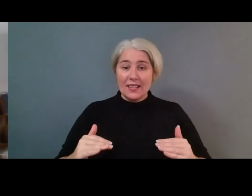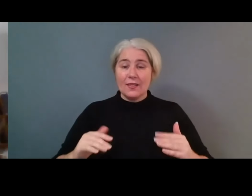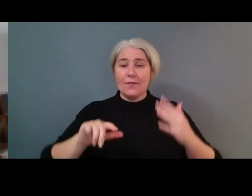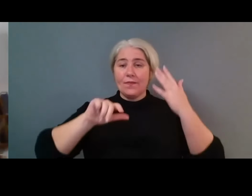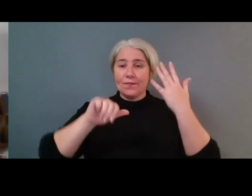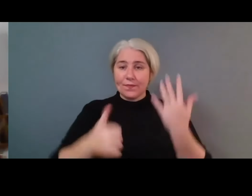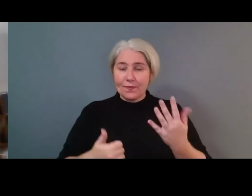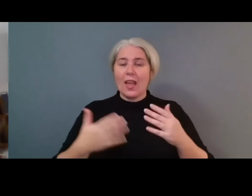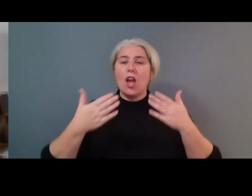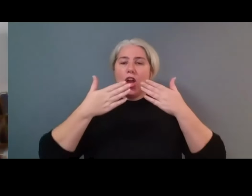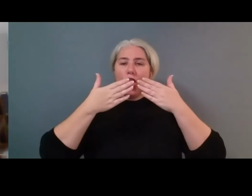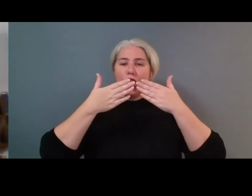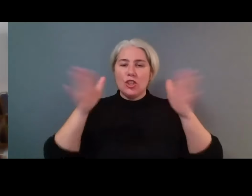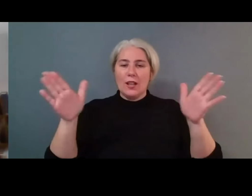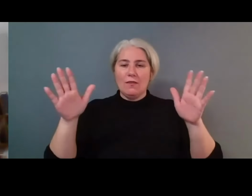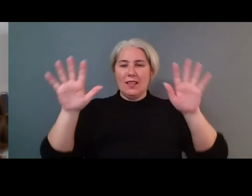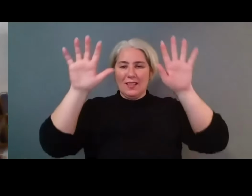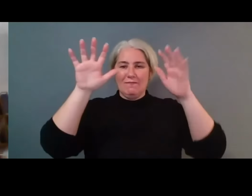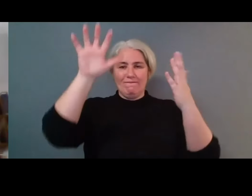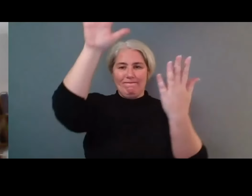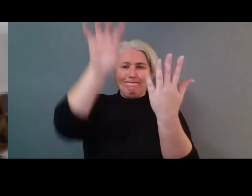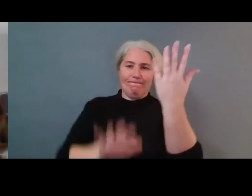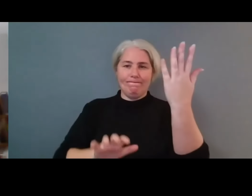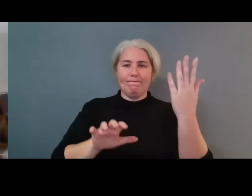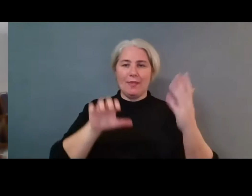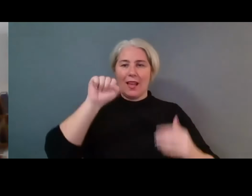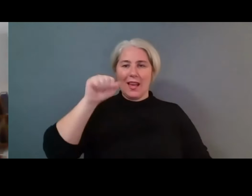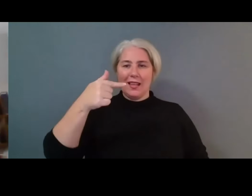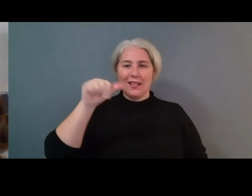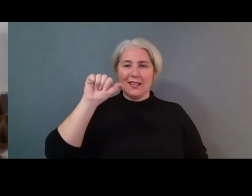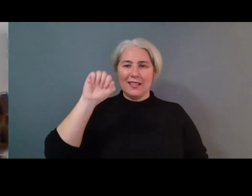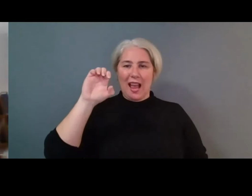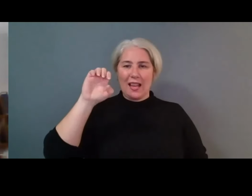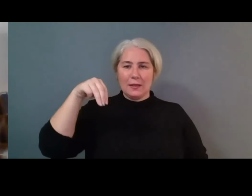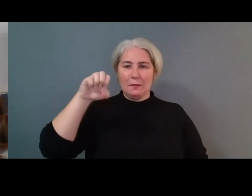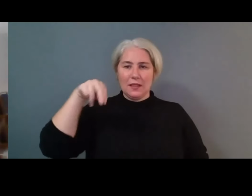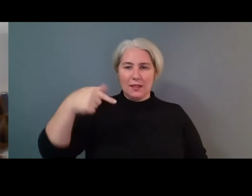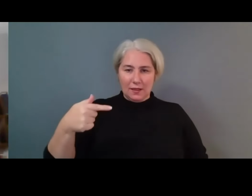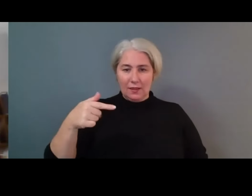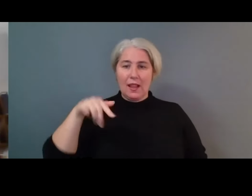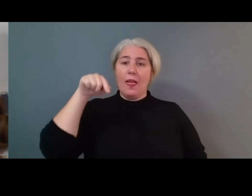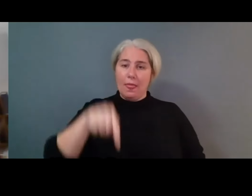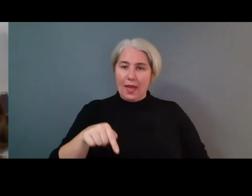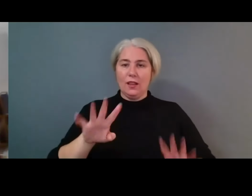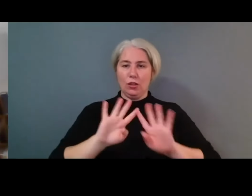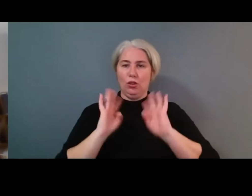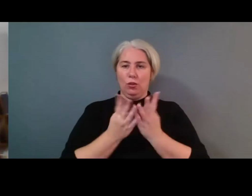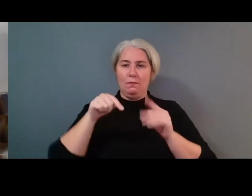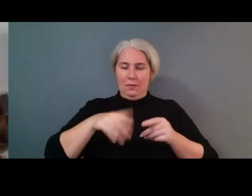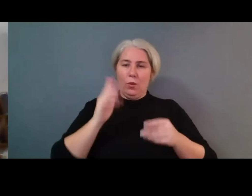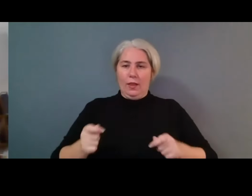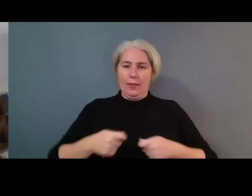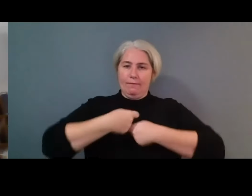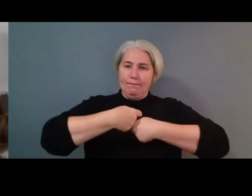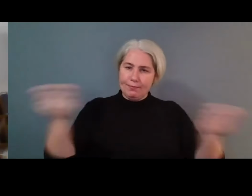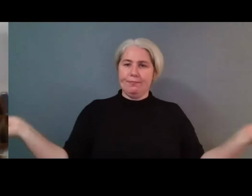some disaster or conflict. And these are also documents issued by the treaty body. So I will